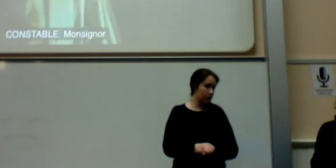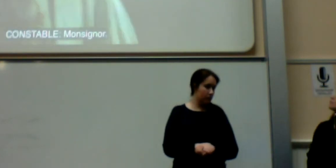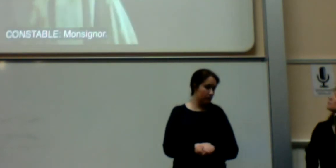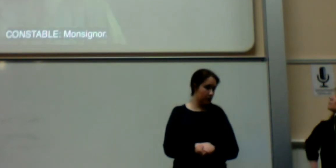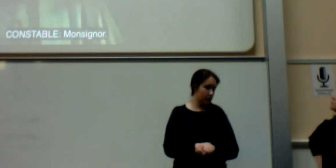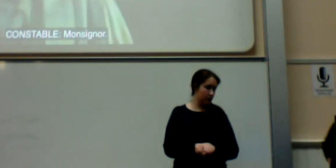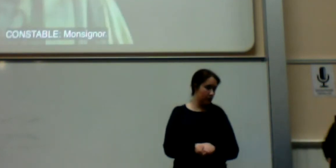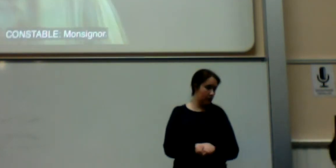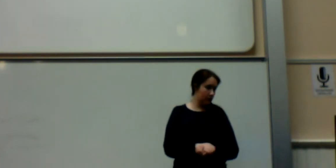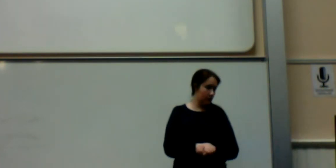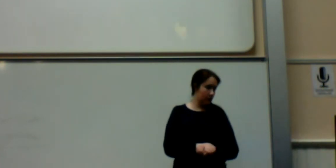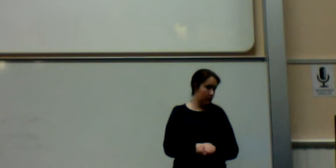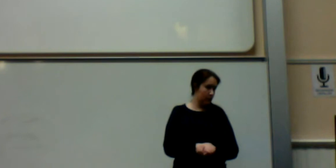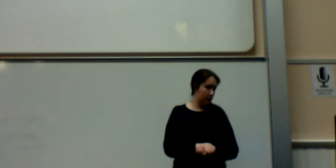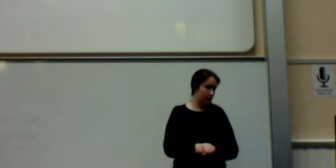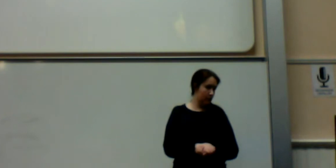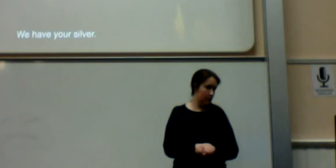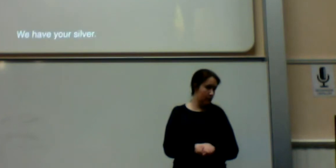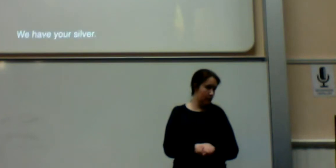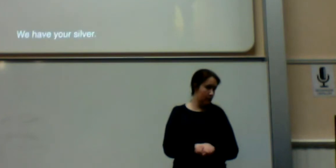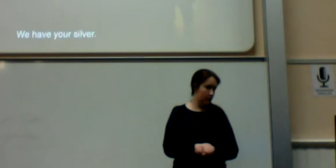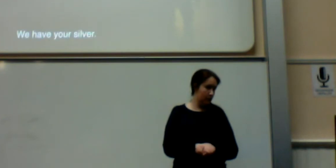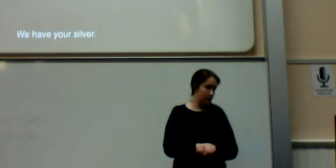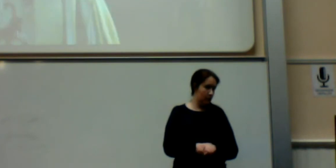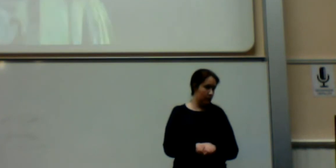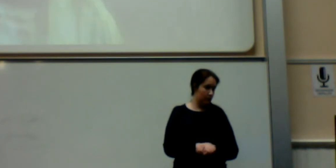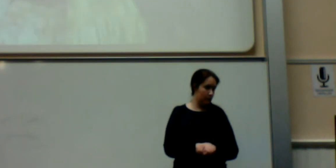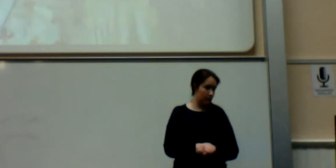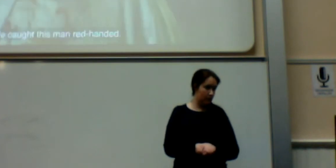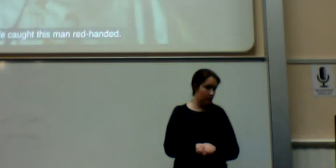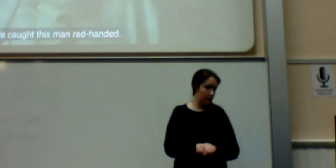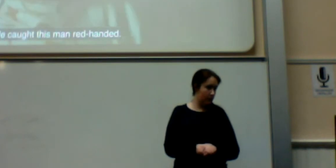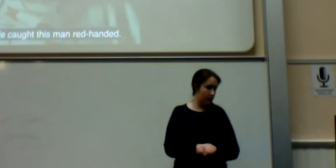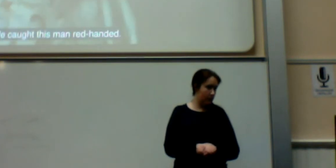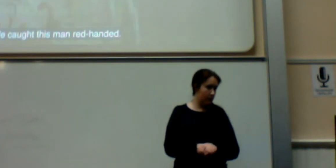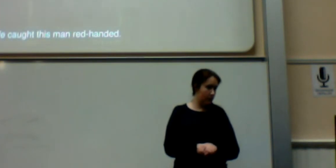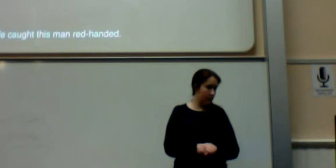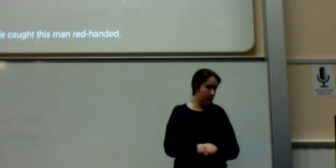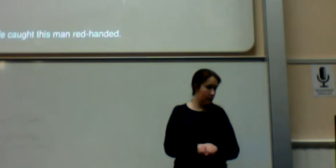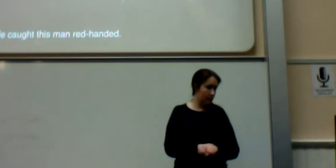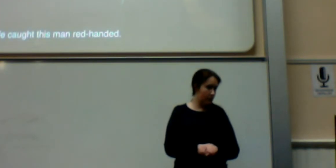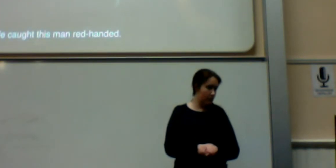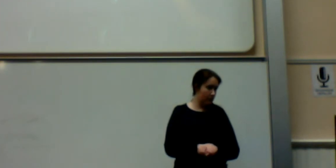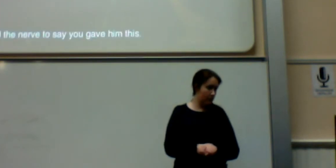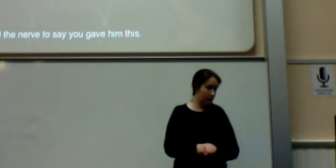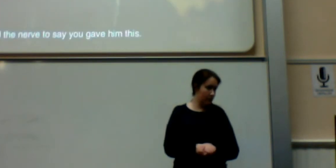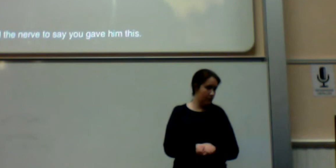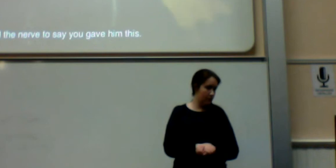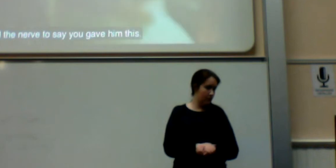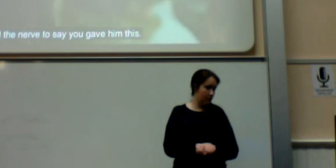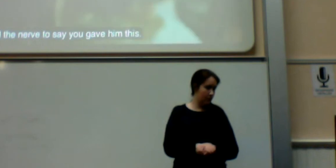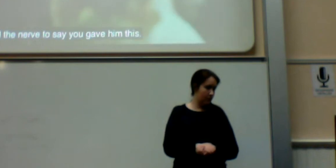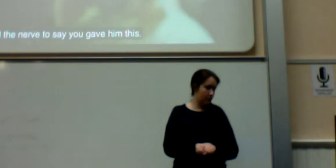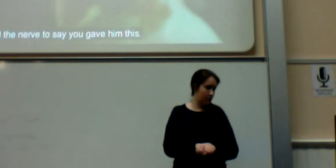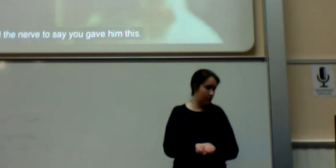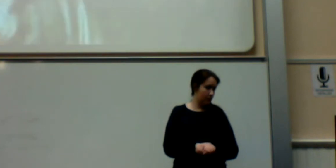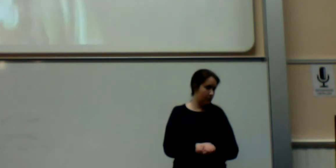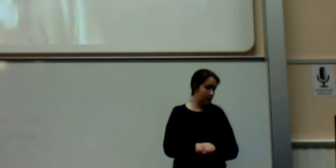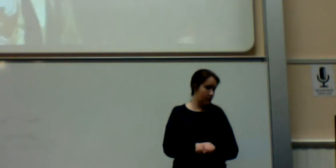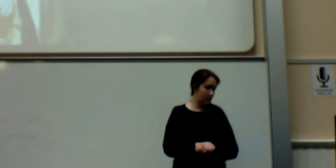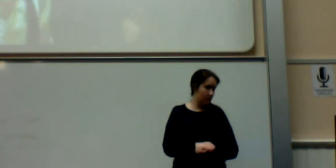there! What's in your... We have your silver. We caught this man red-handed. He doesn't have to say you gave